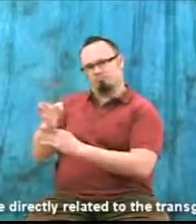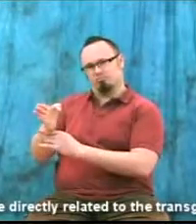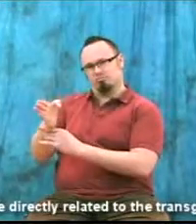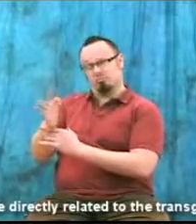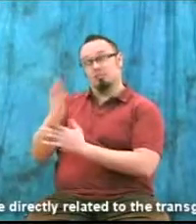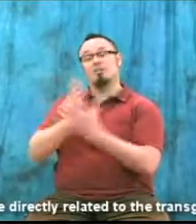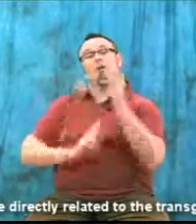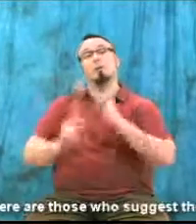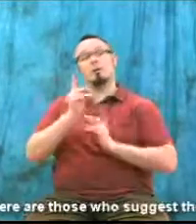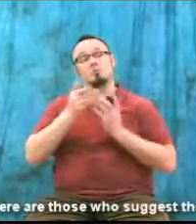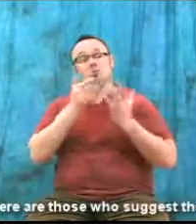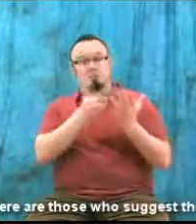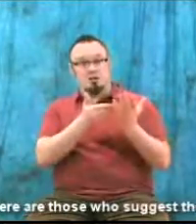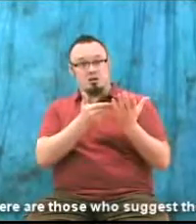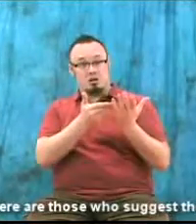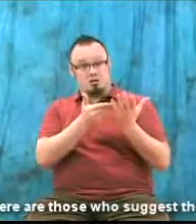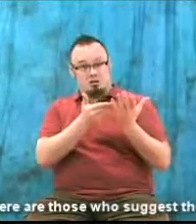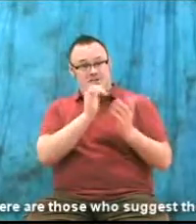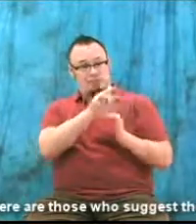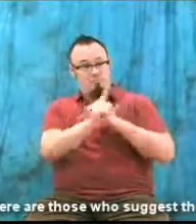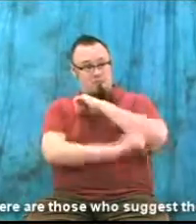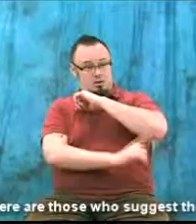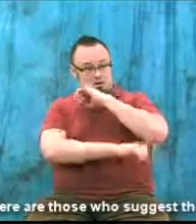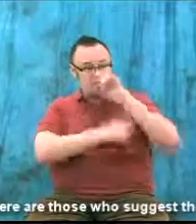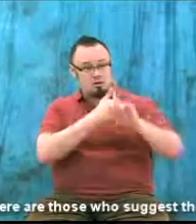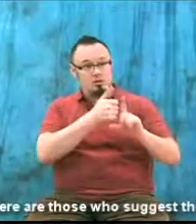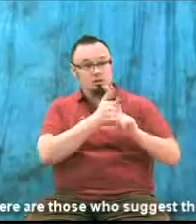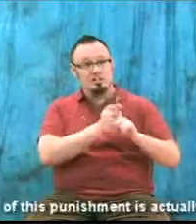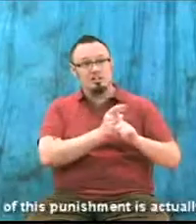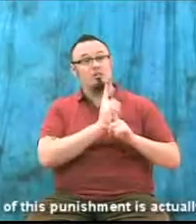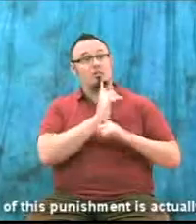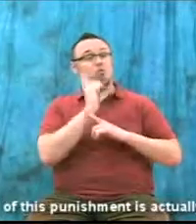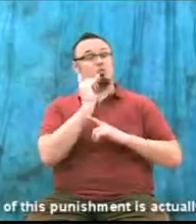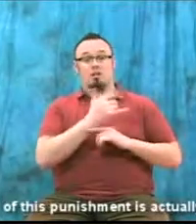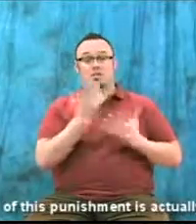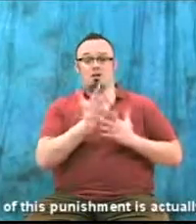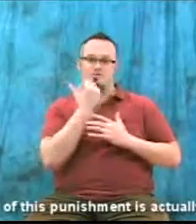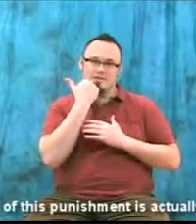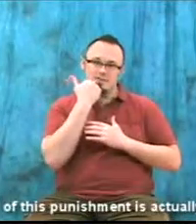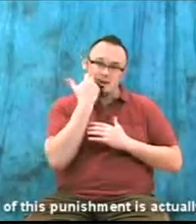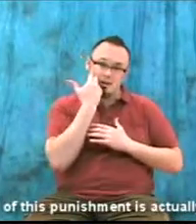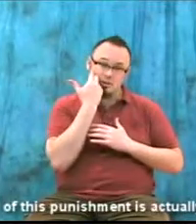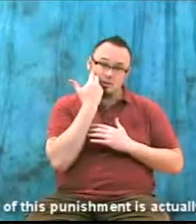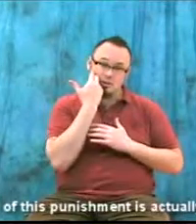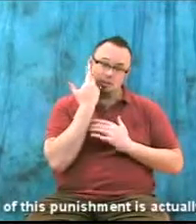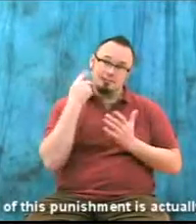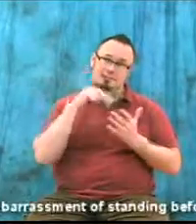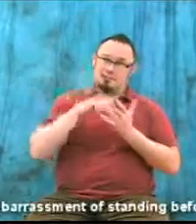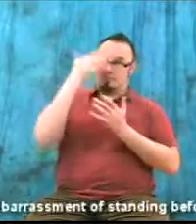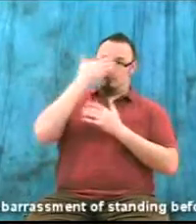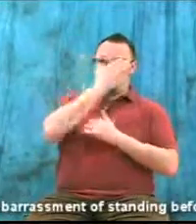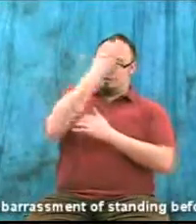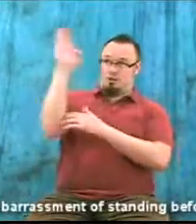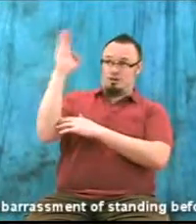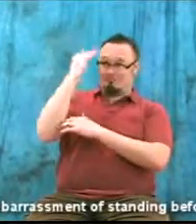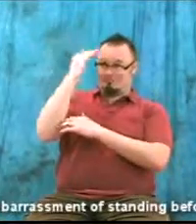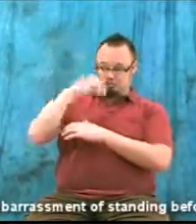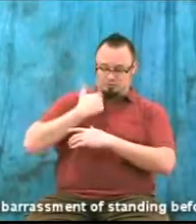There are those who suggest the nature of this punishment is actually the embarrassment standing before God aware of your